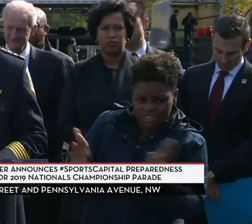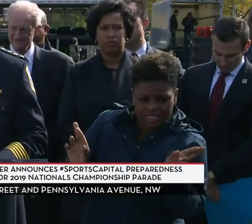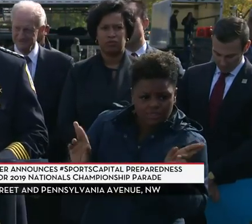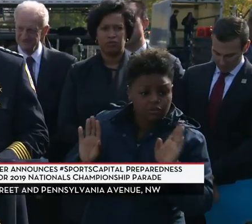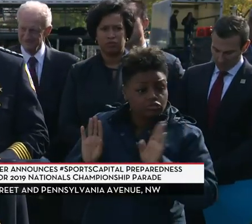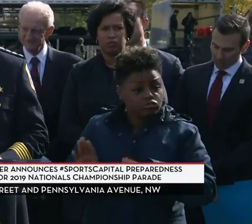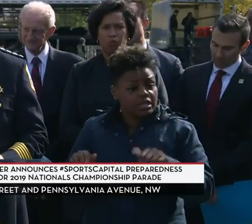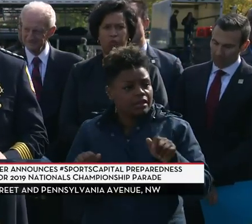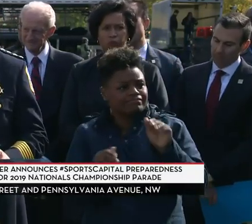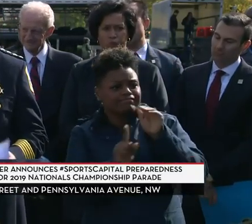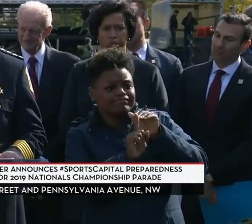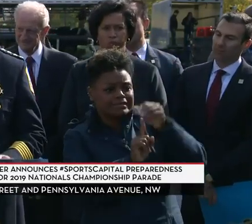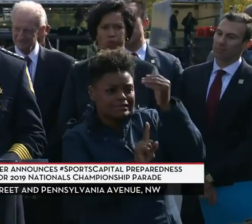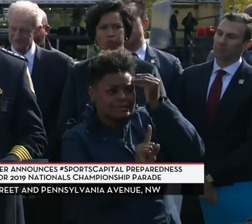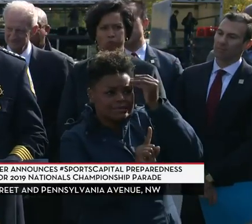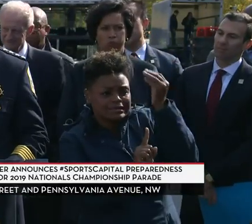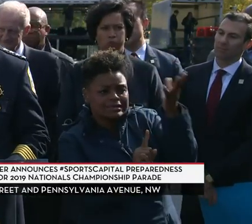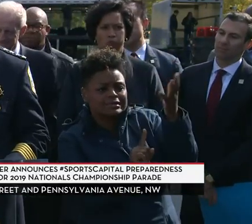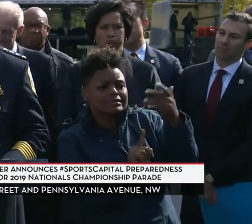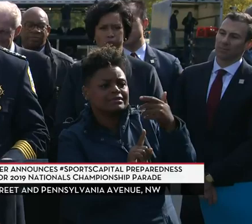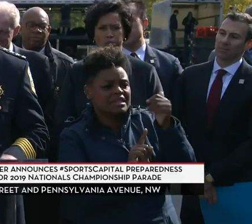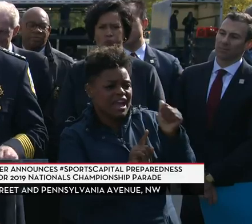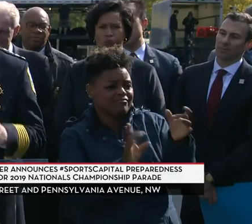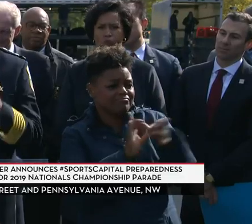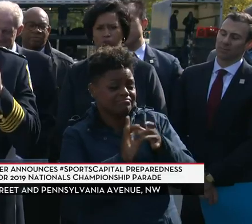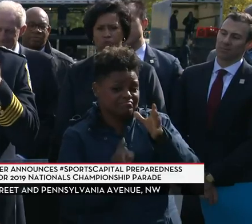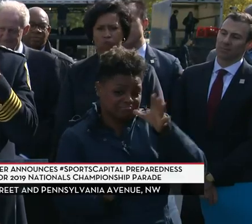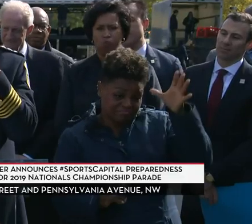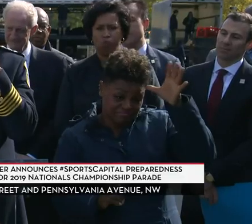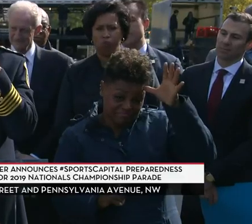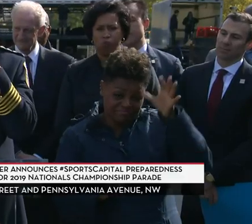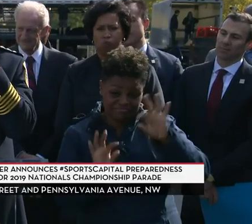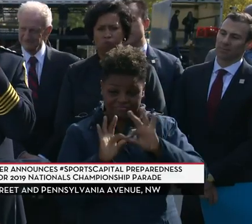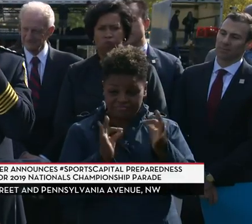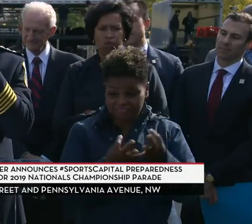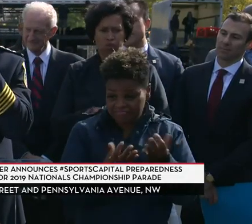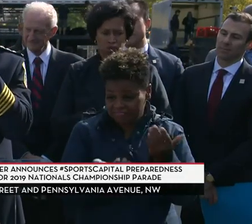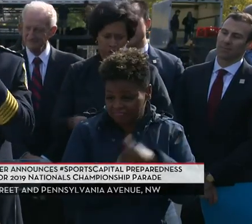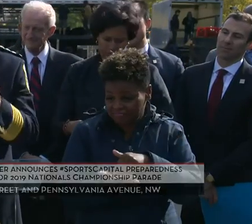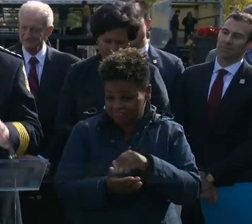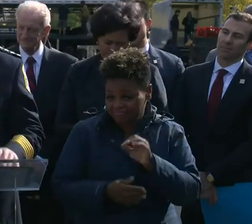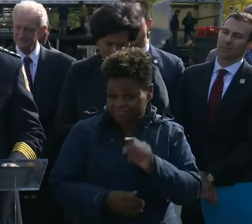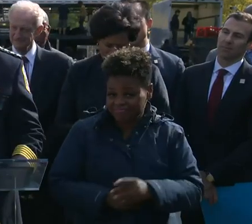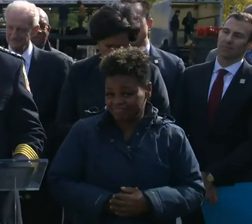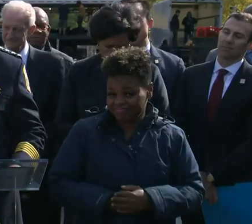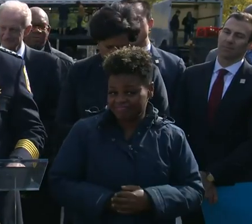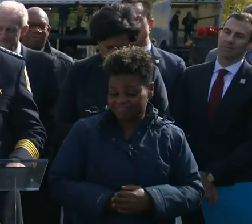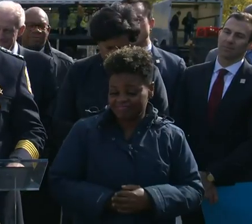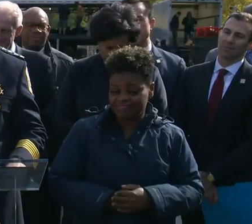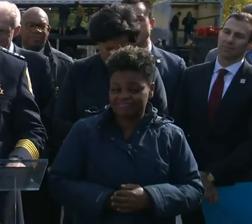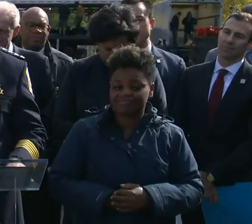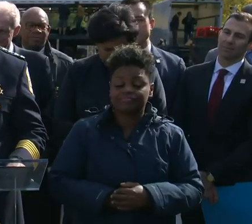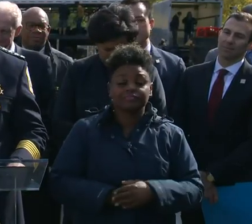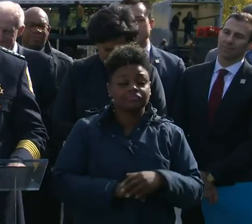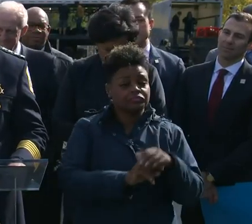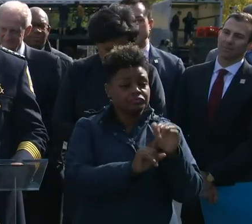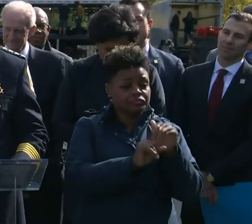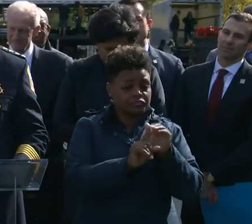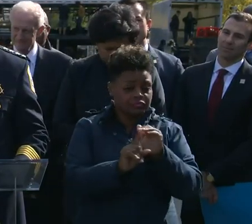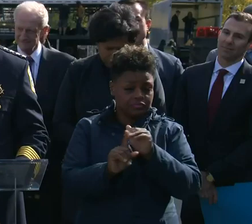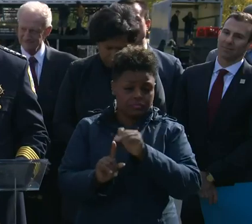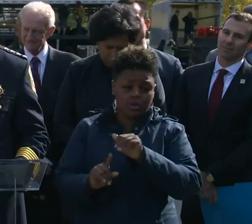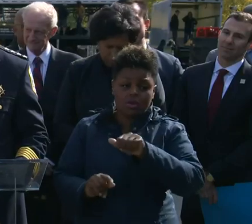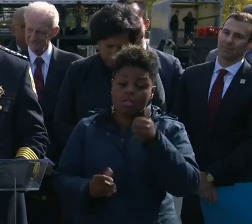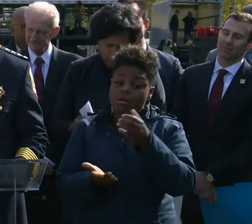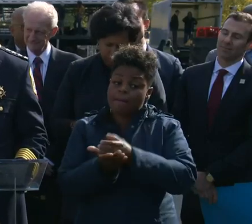police officer so they can be reunited with their family. As a reminder, carrying open containers of alcohol